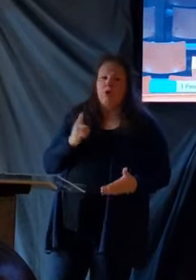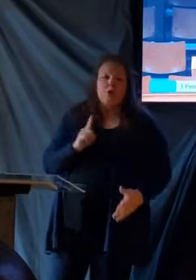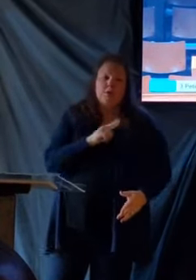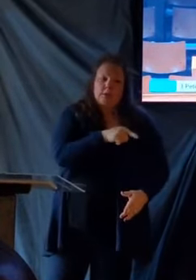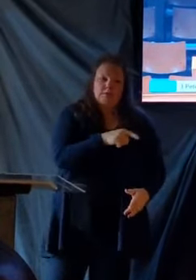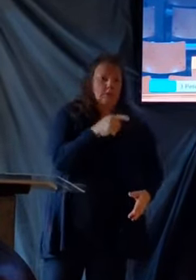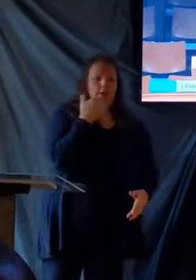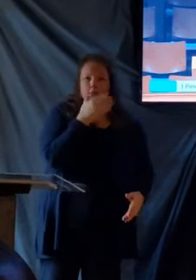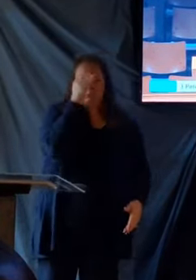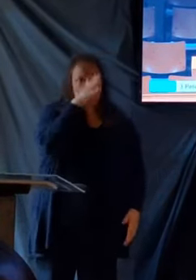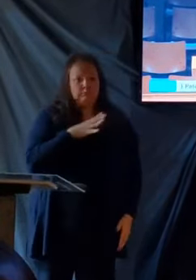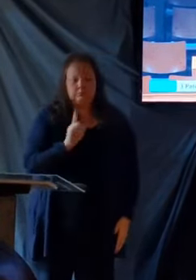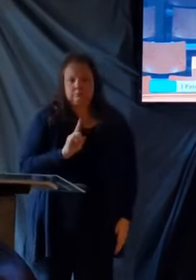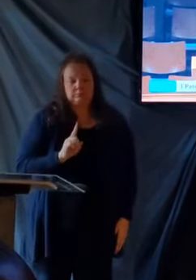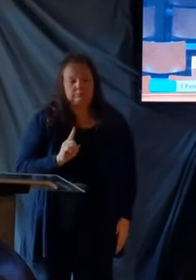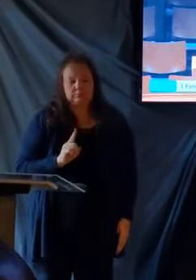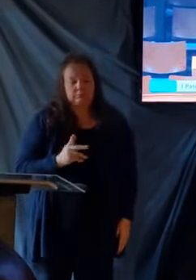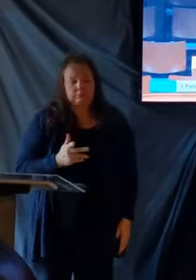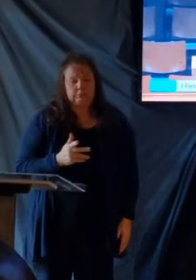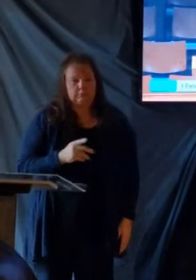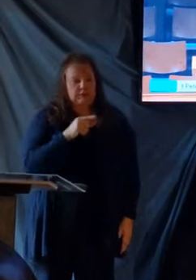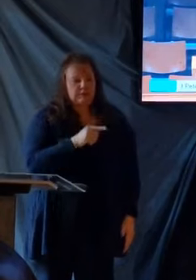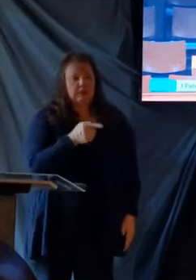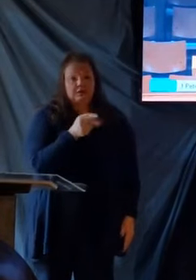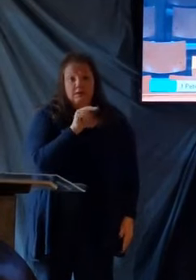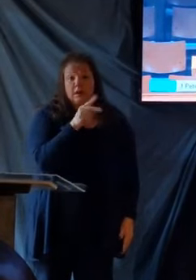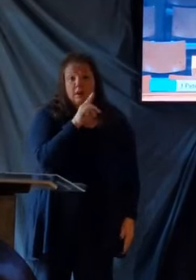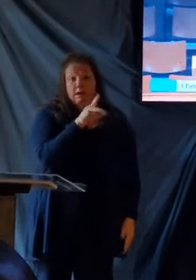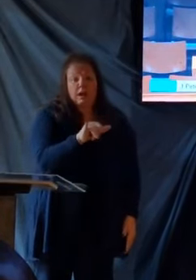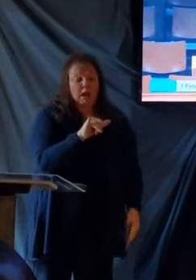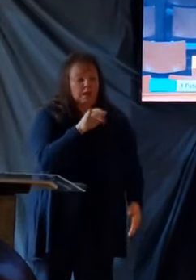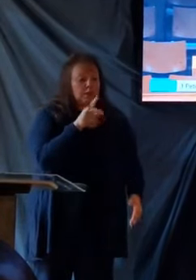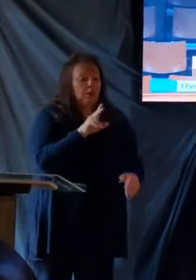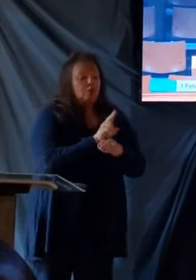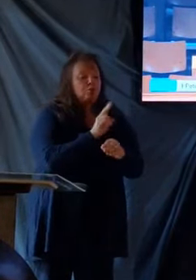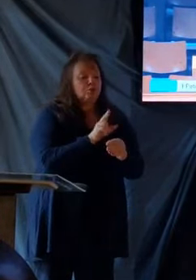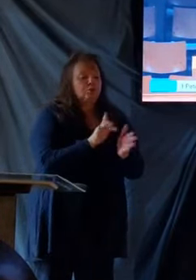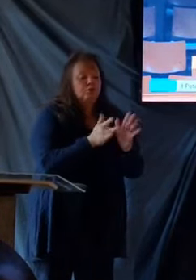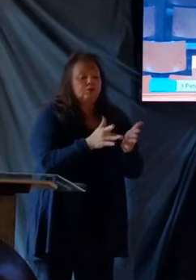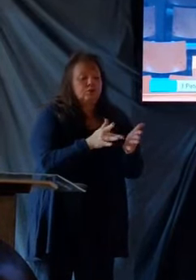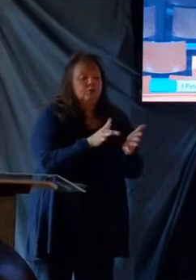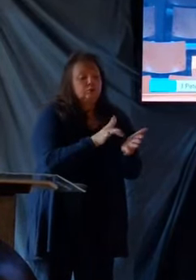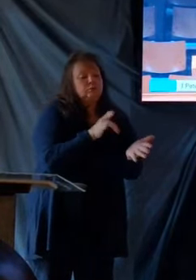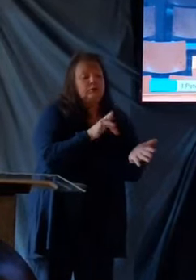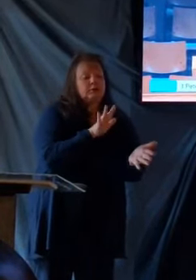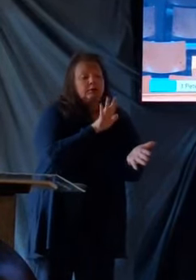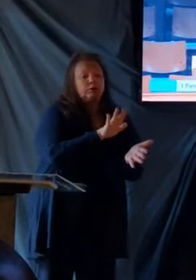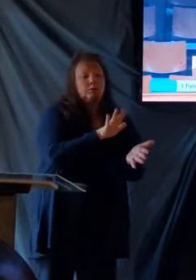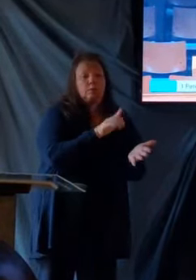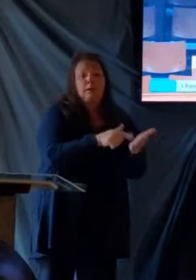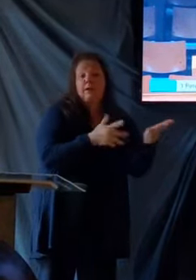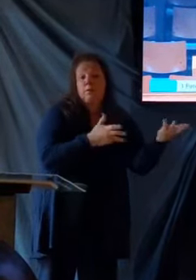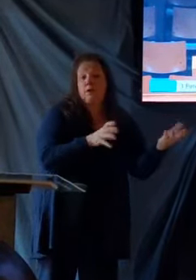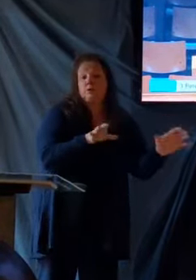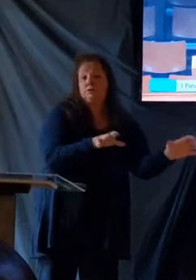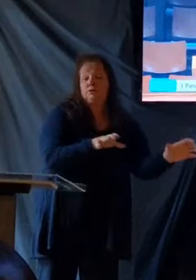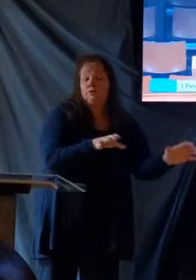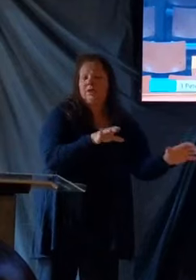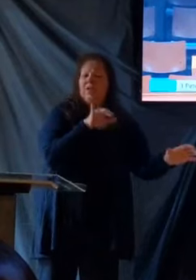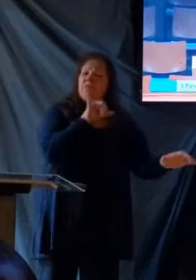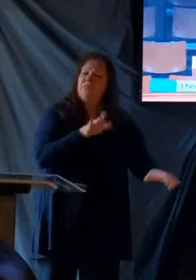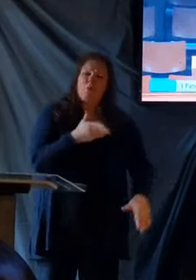not a godly man. That's an ungodly man trying to use the scripture to support his ungodly desires. You know,